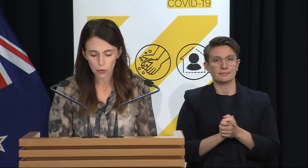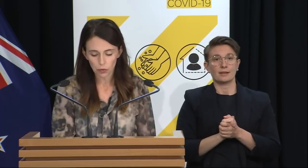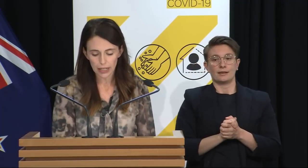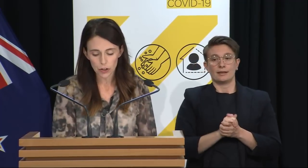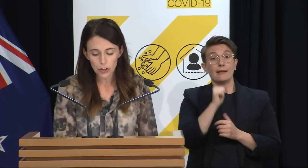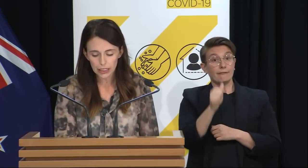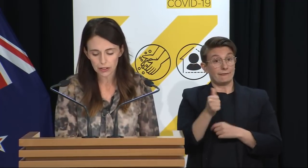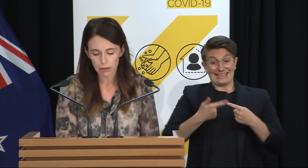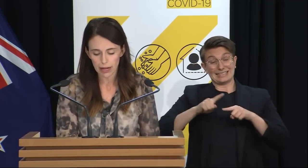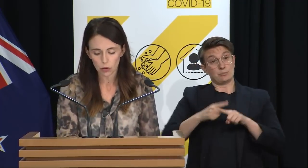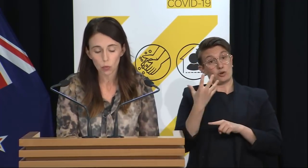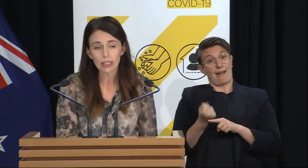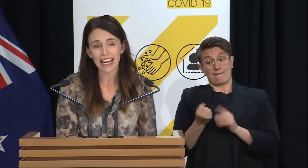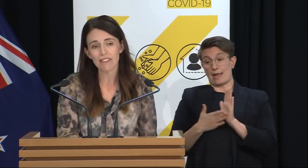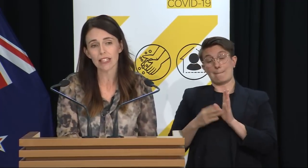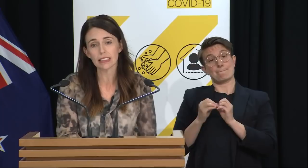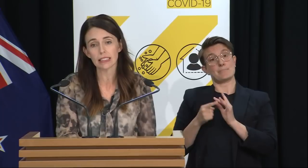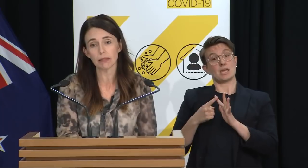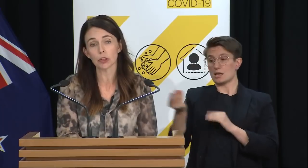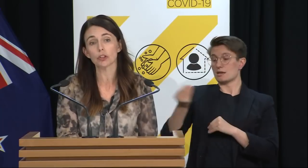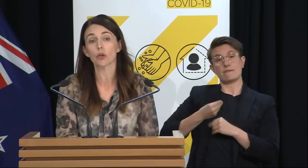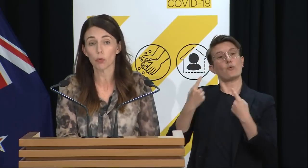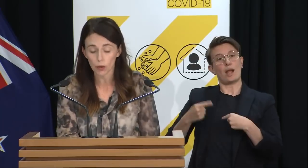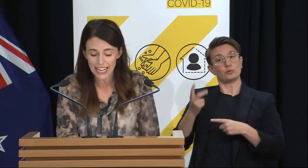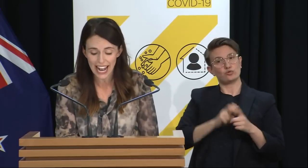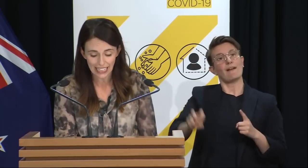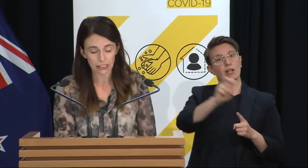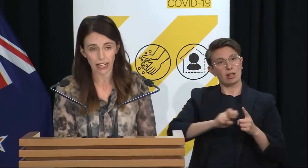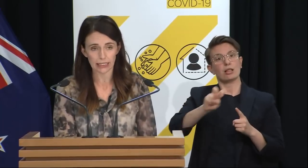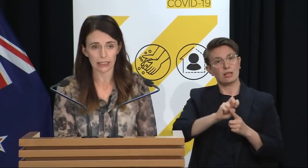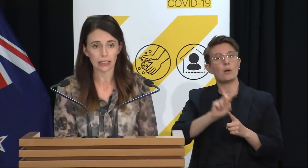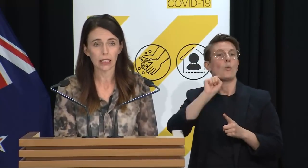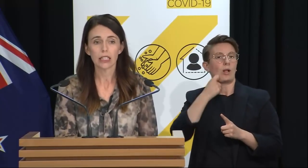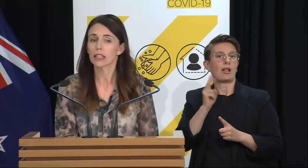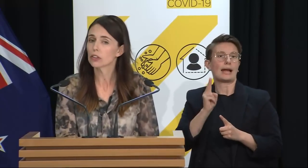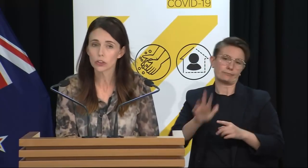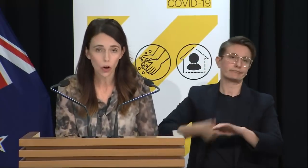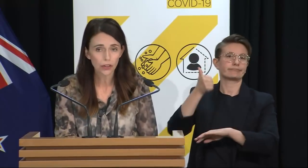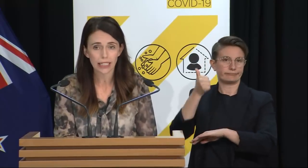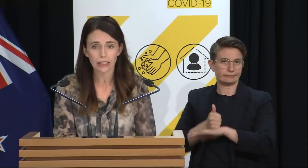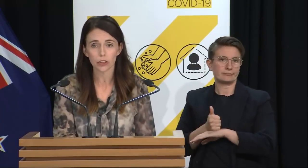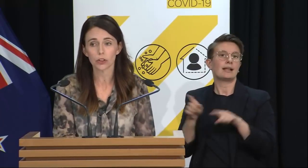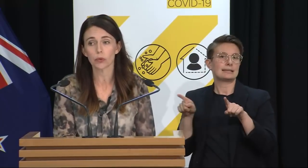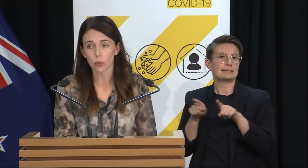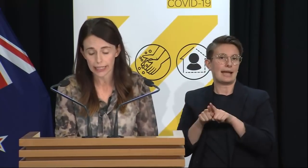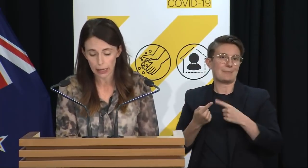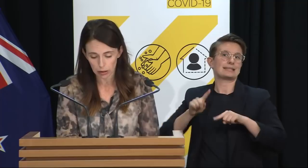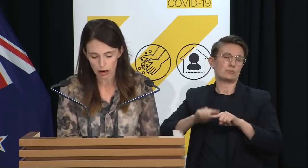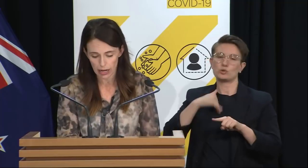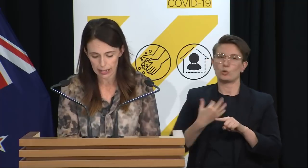Auckland level 3 earlier in the month will have these exemptions reactivated. There is no need